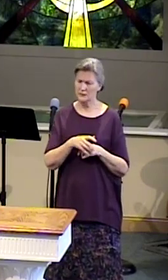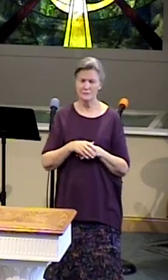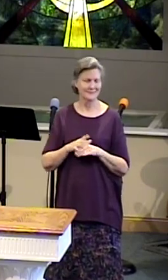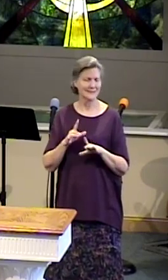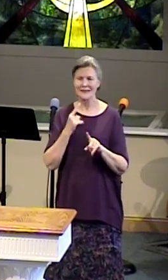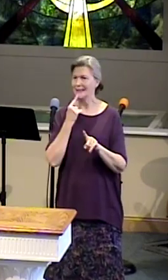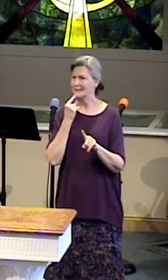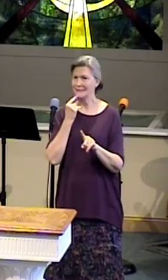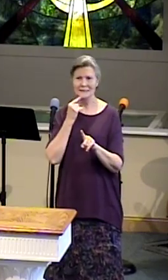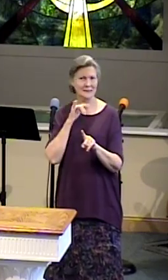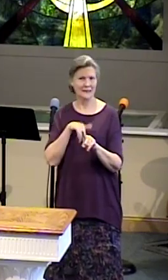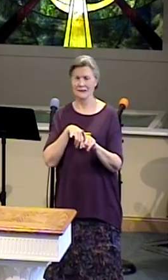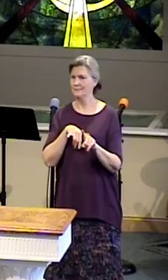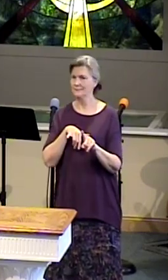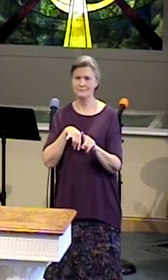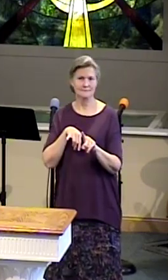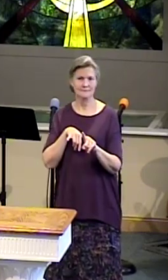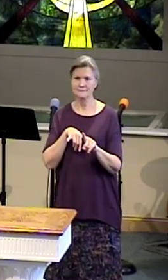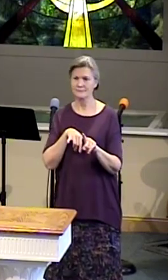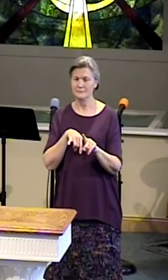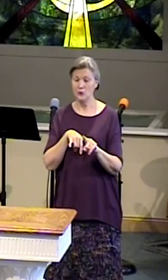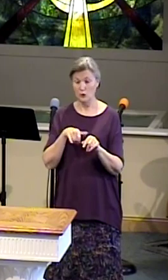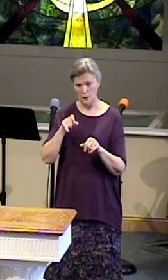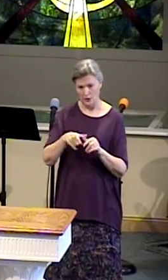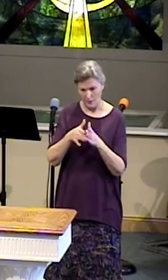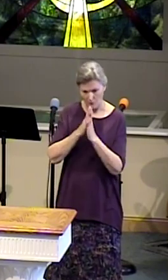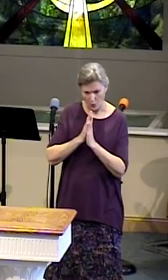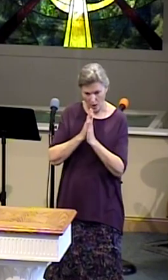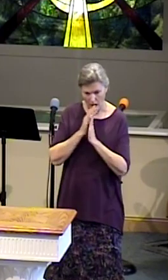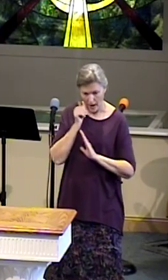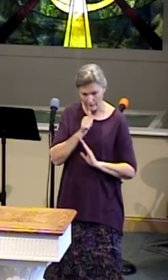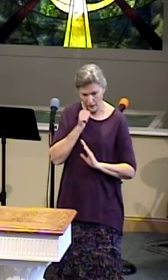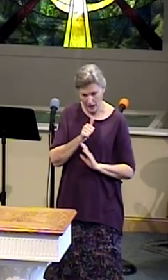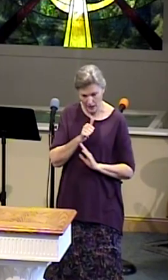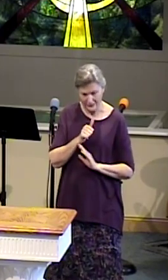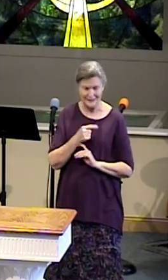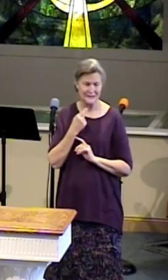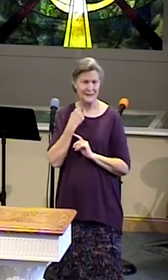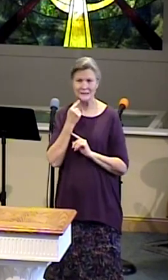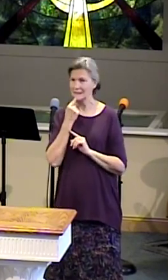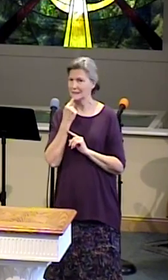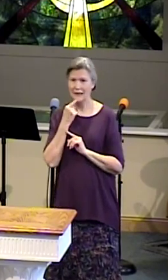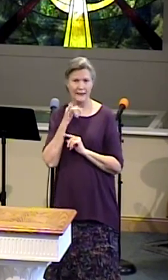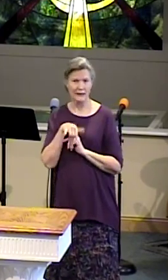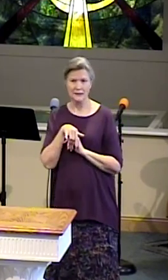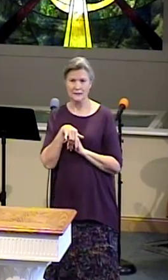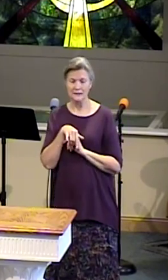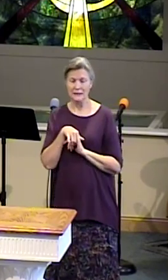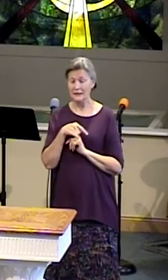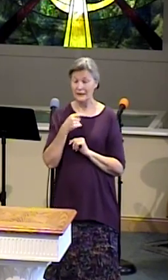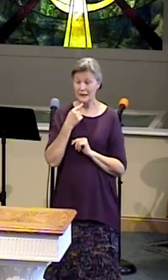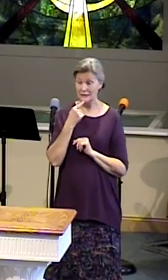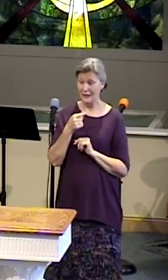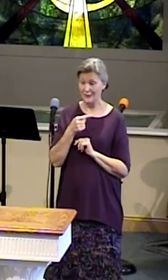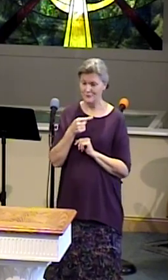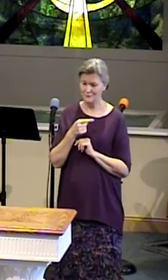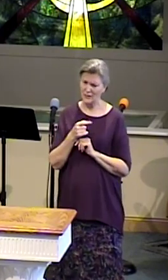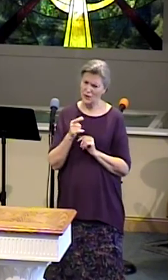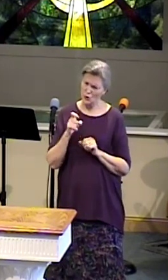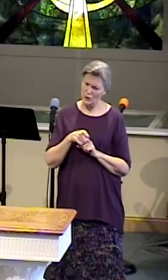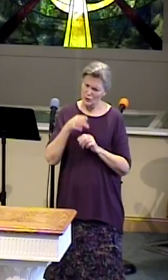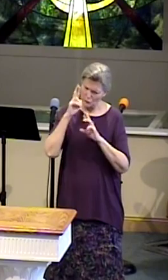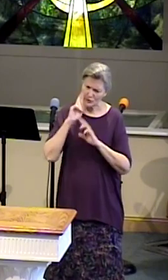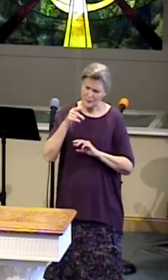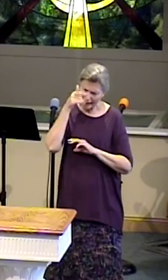He didn't tell them to pray every day. He didn't tell them to greatly